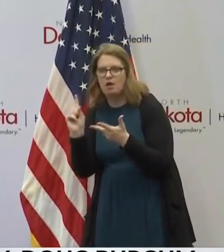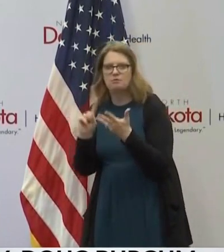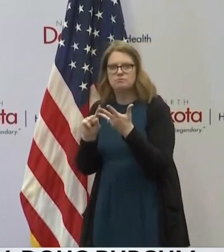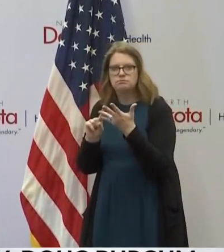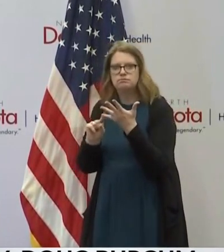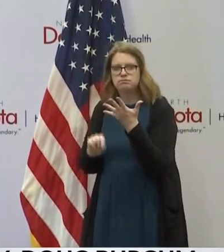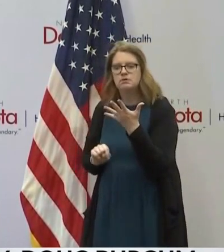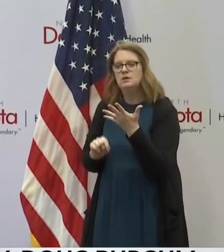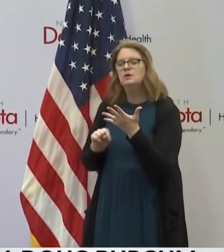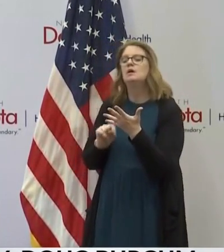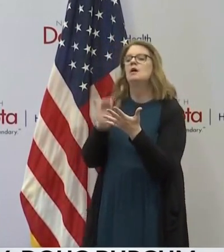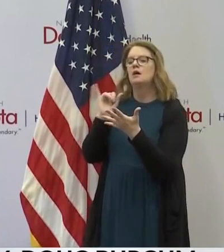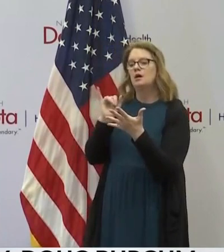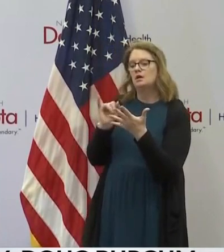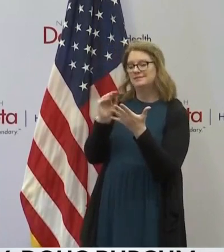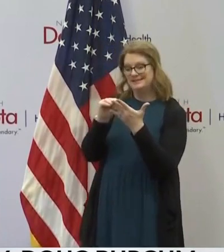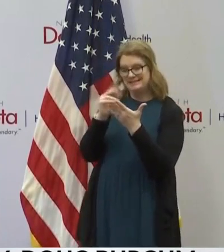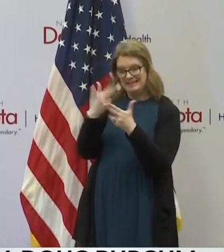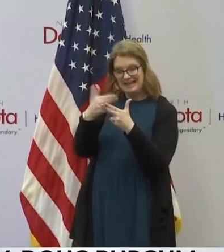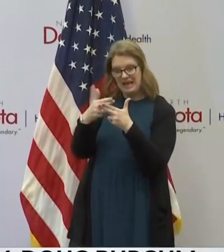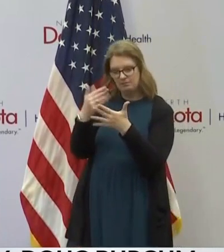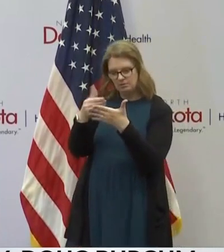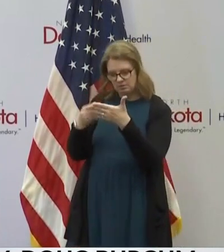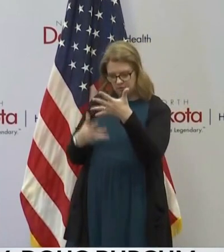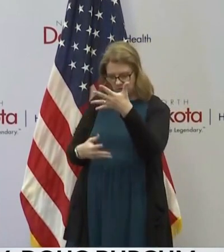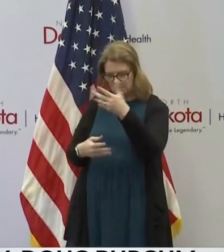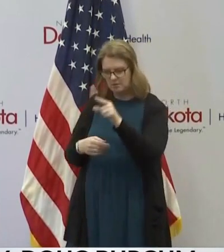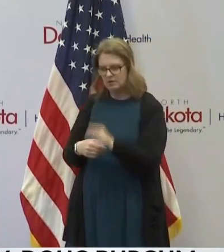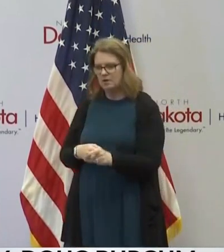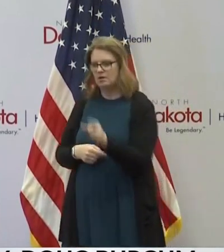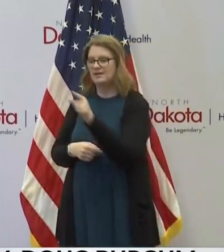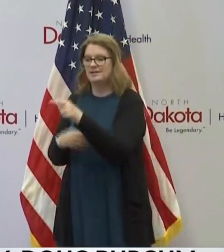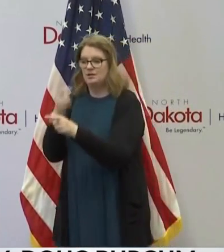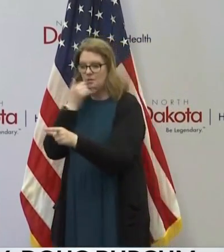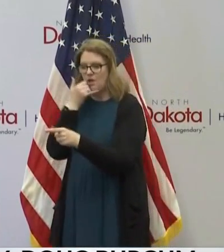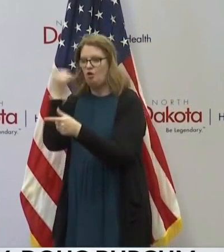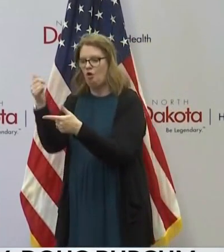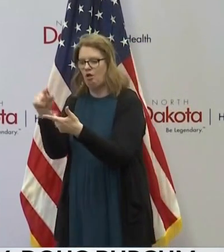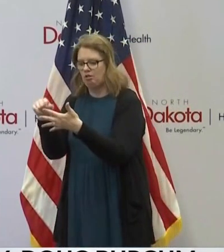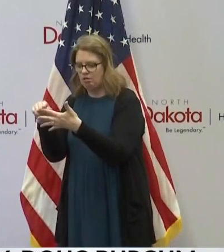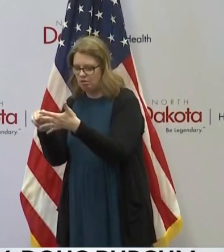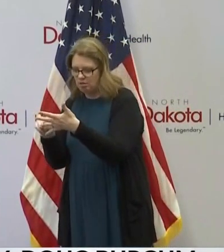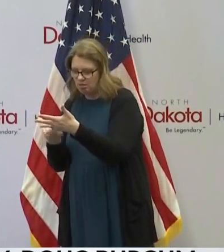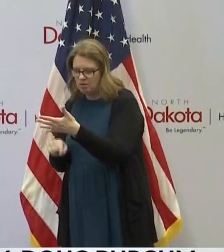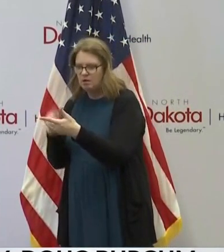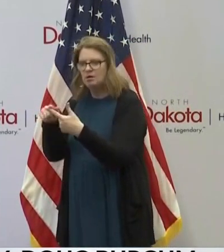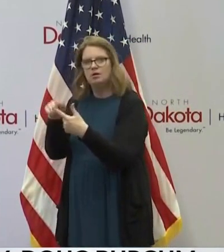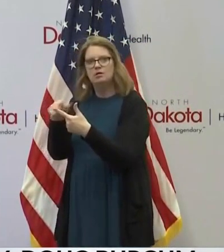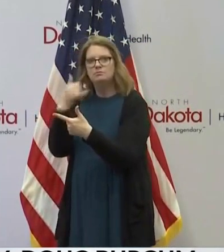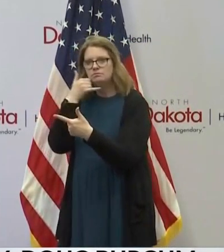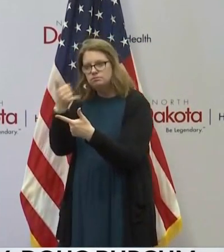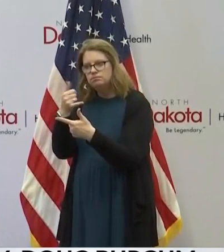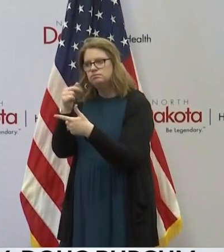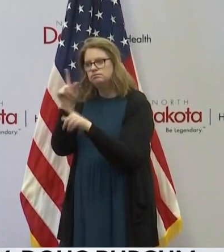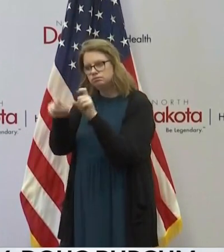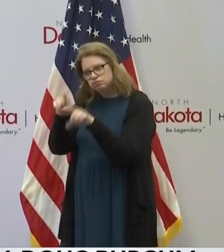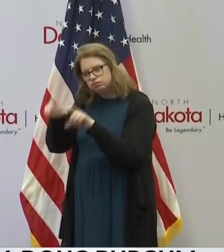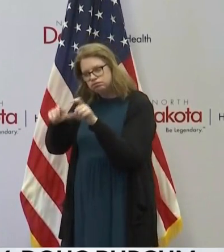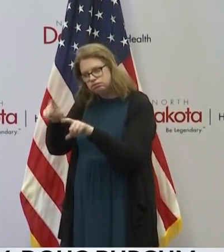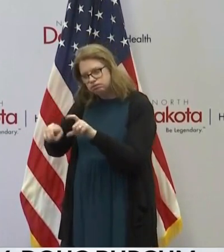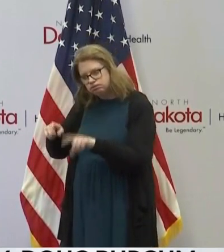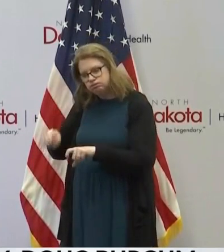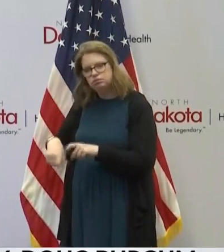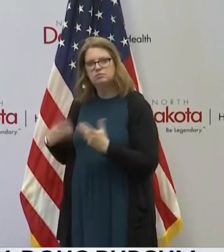more conversations. And if we find, say, 2 or 3 of those people, they work at the same manufacturing plant, then you